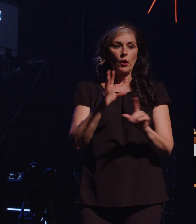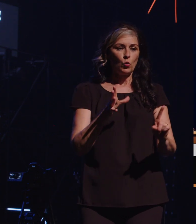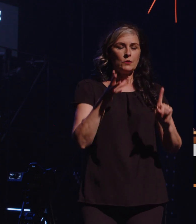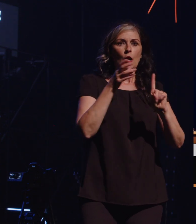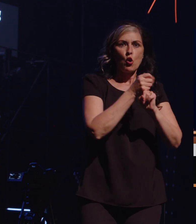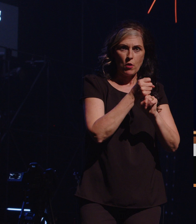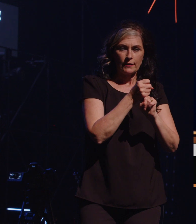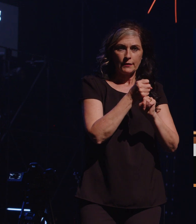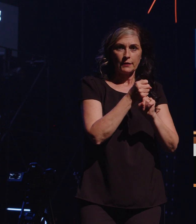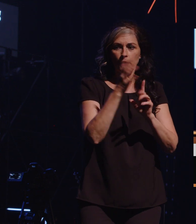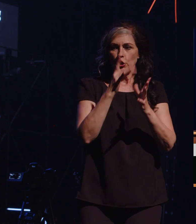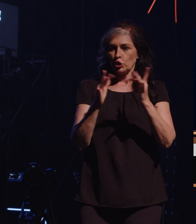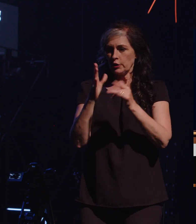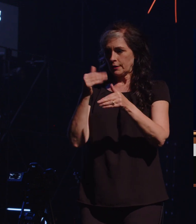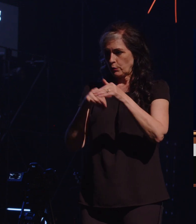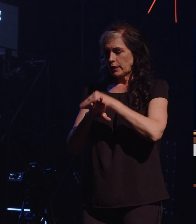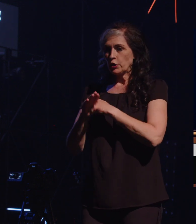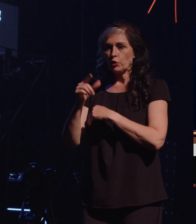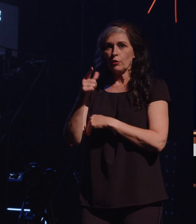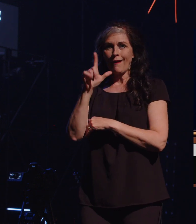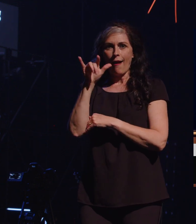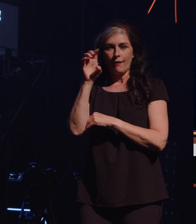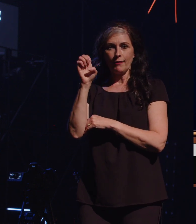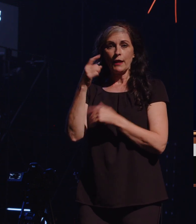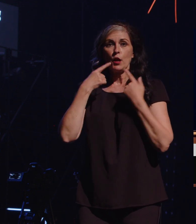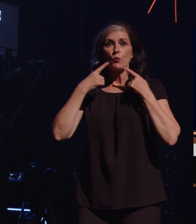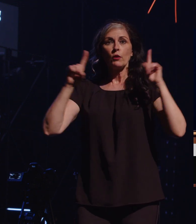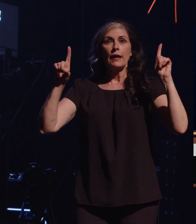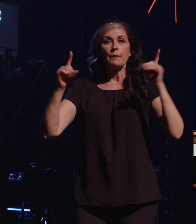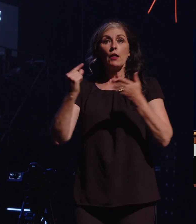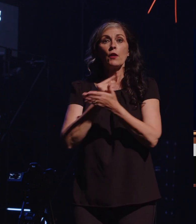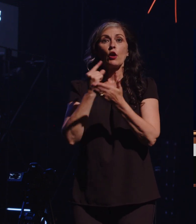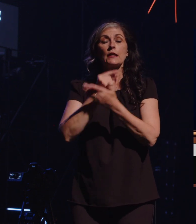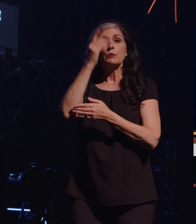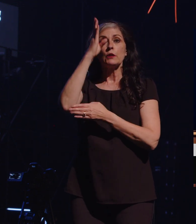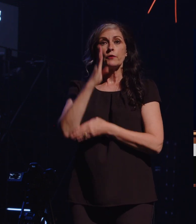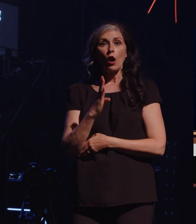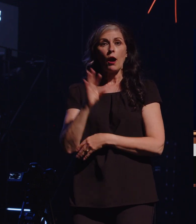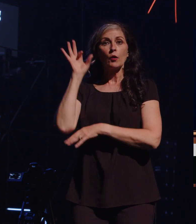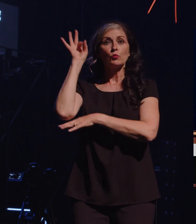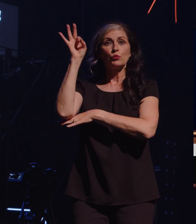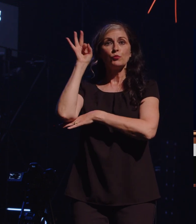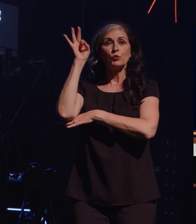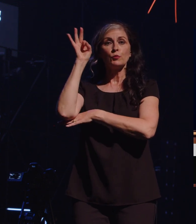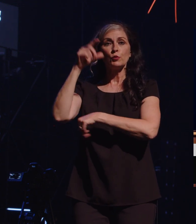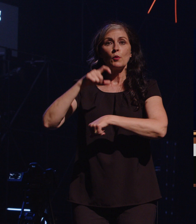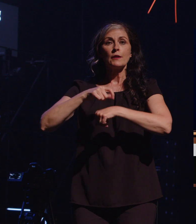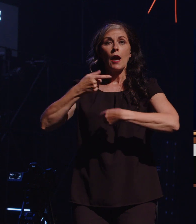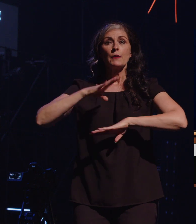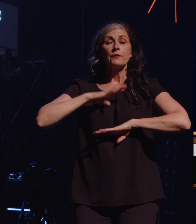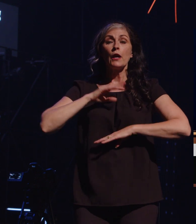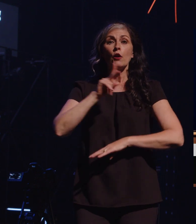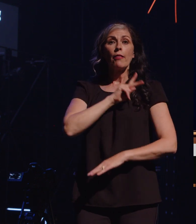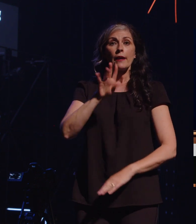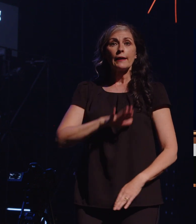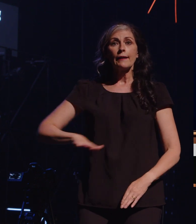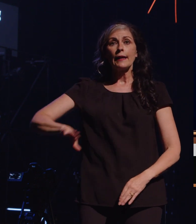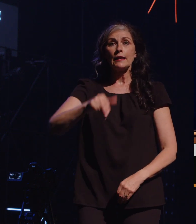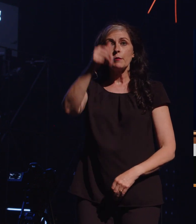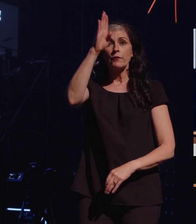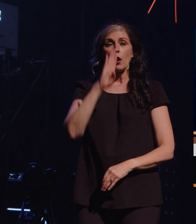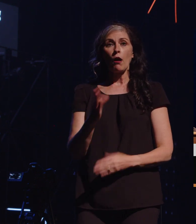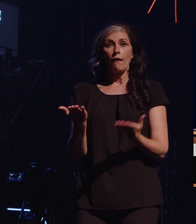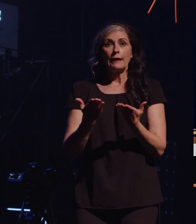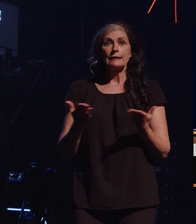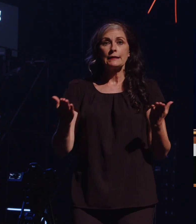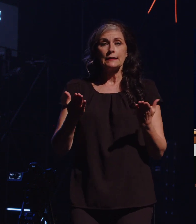arrested, Jesus came into Galilee proclaiming the gospel of God and saying, 'The time is fulfilled and the kingdom of God is at